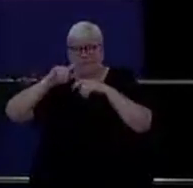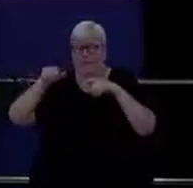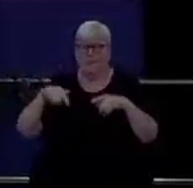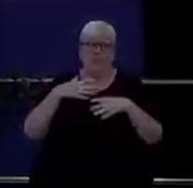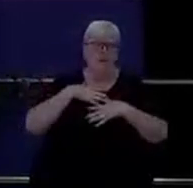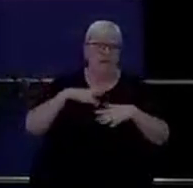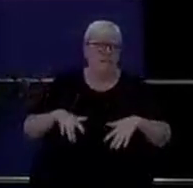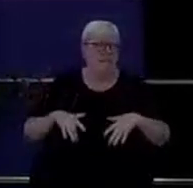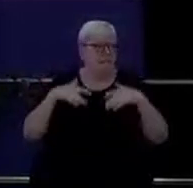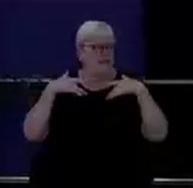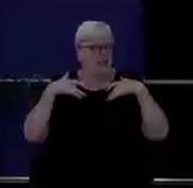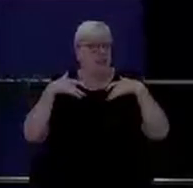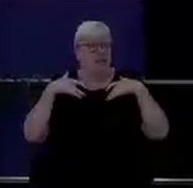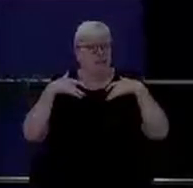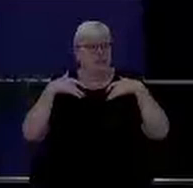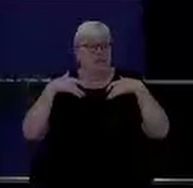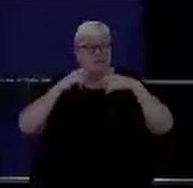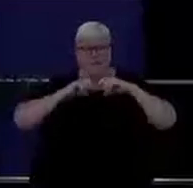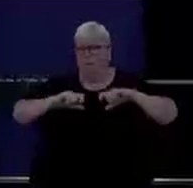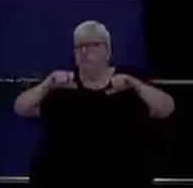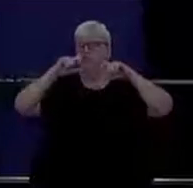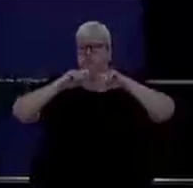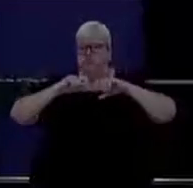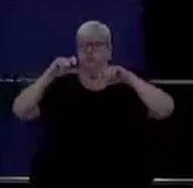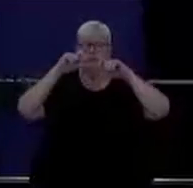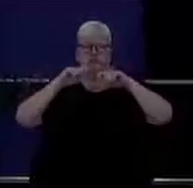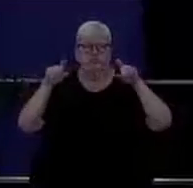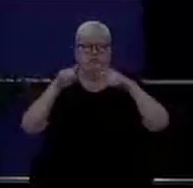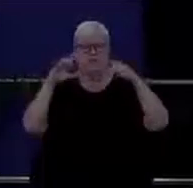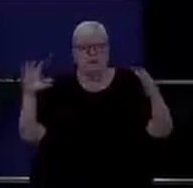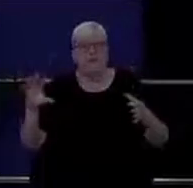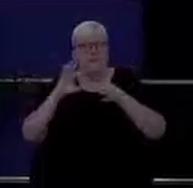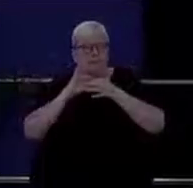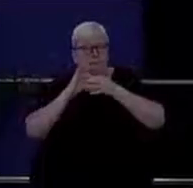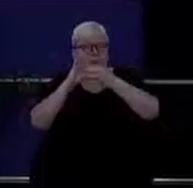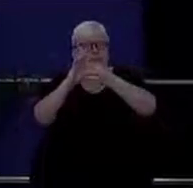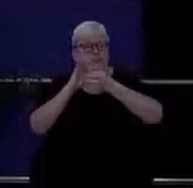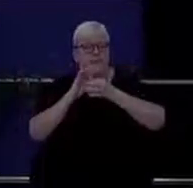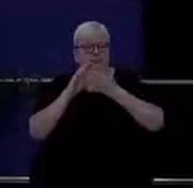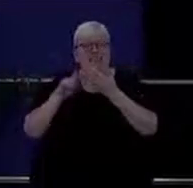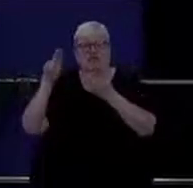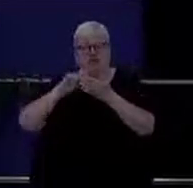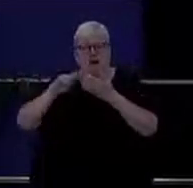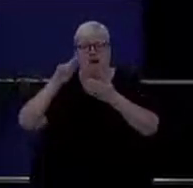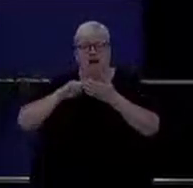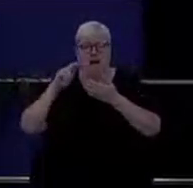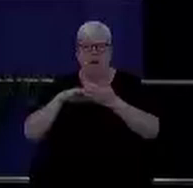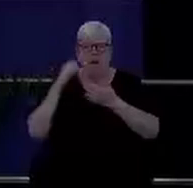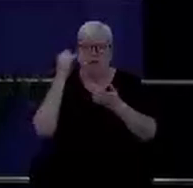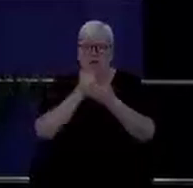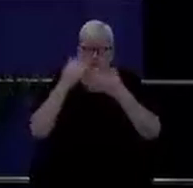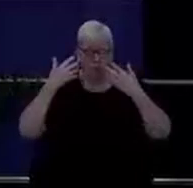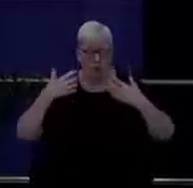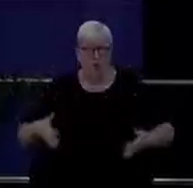feel completely continuous and part of nature. And at stake in it, because it's if you wear the wrong clothes, you'll